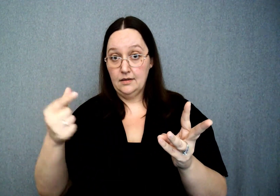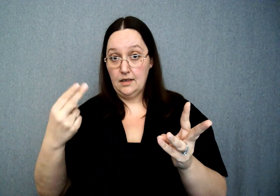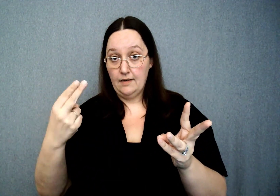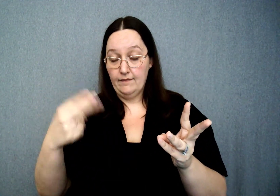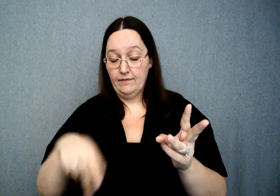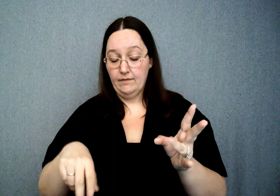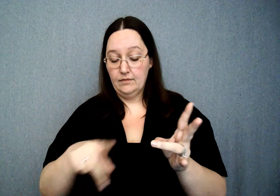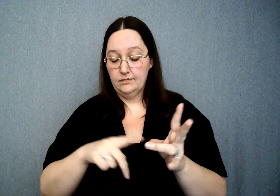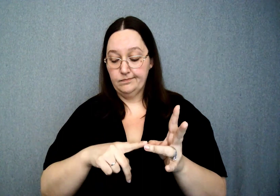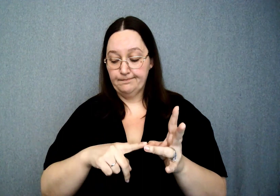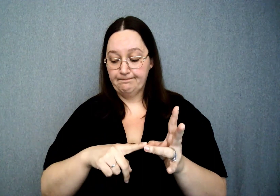enough.